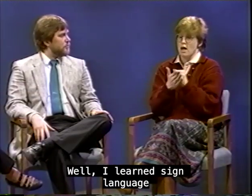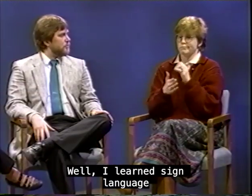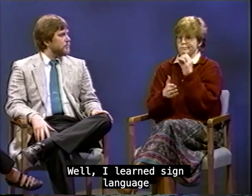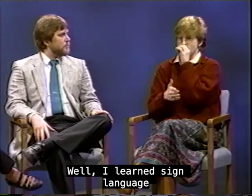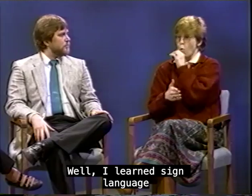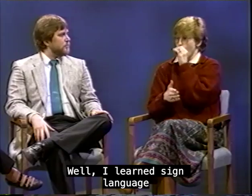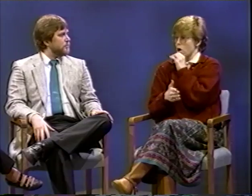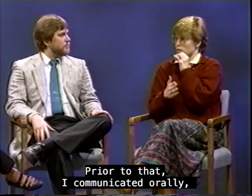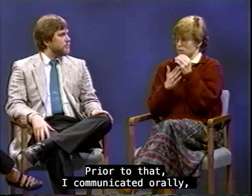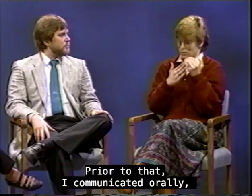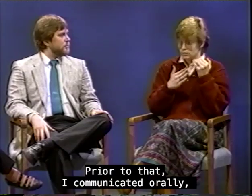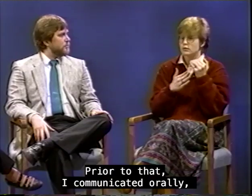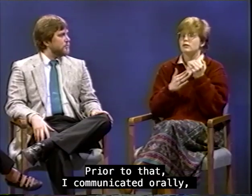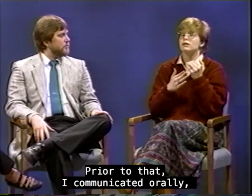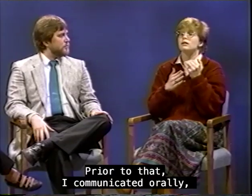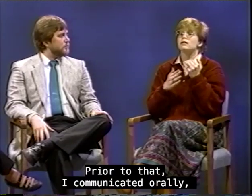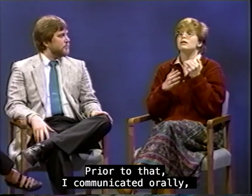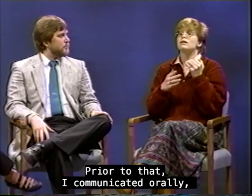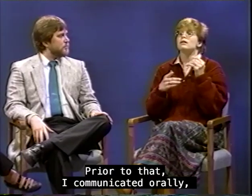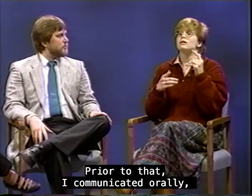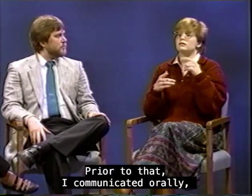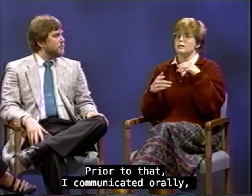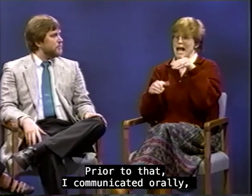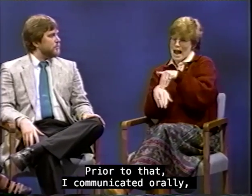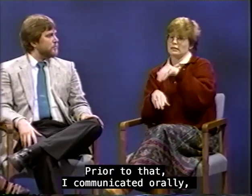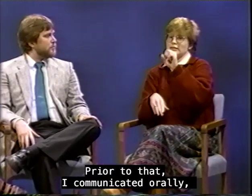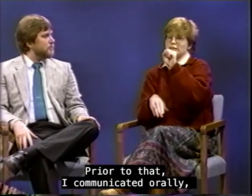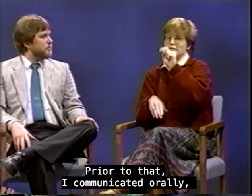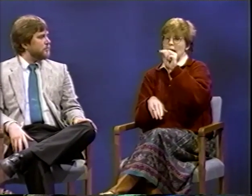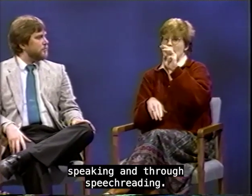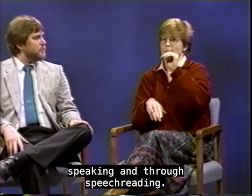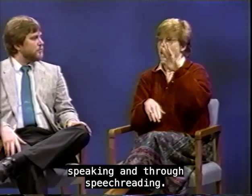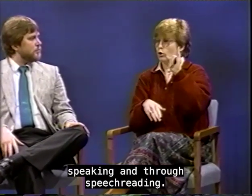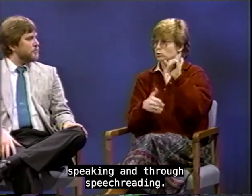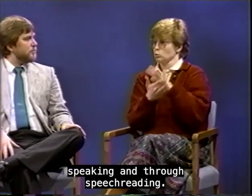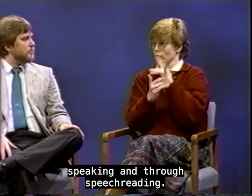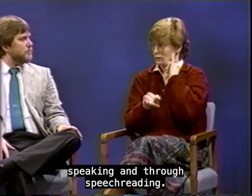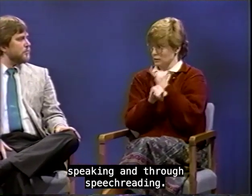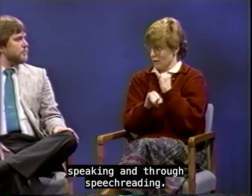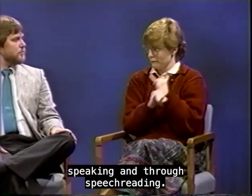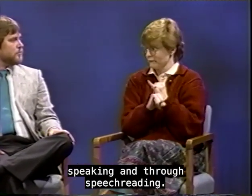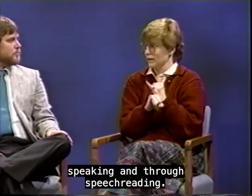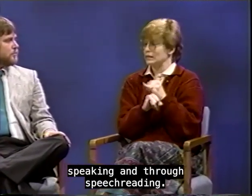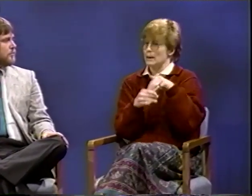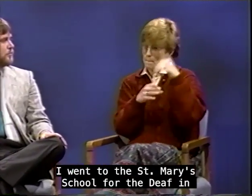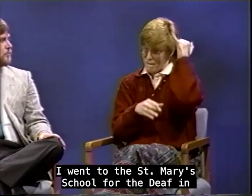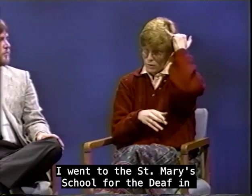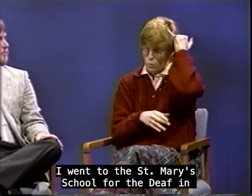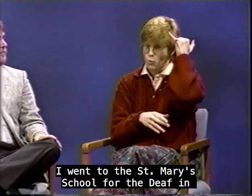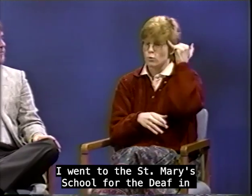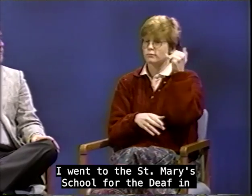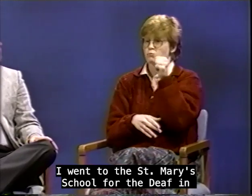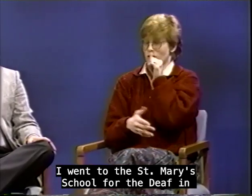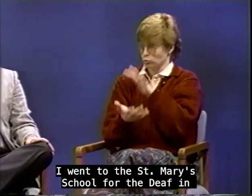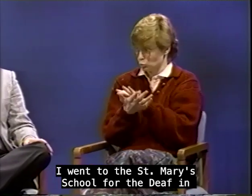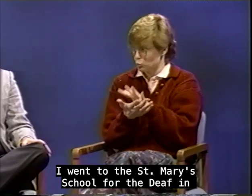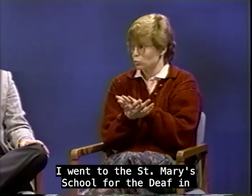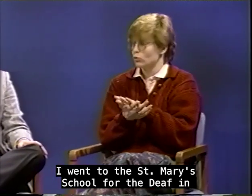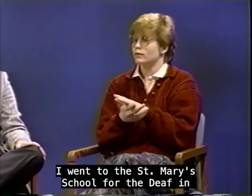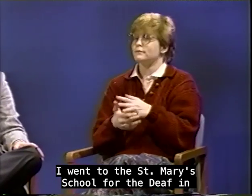age. Prior to that, I communicated orally, speaking and through speech reading. I went to the St. Mary's School for the Deaf